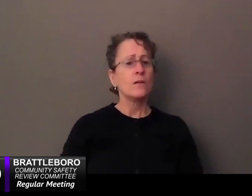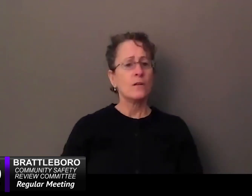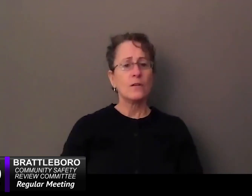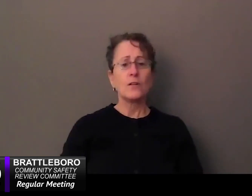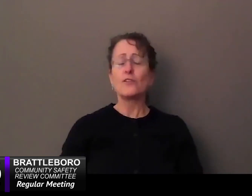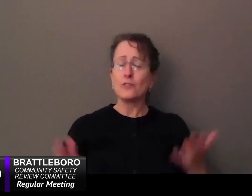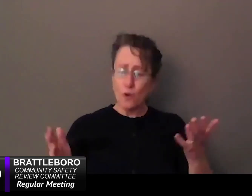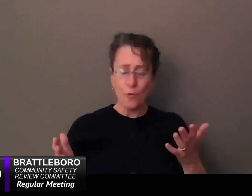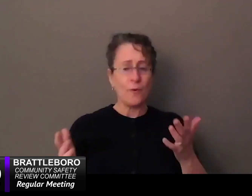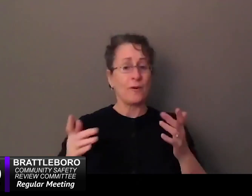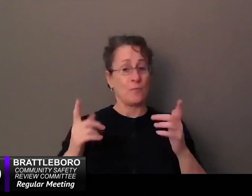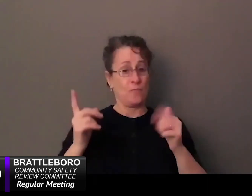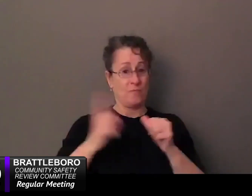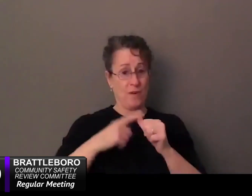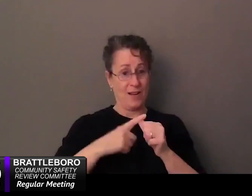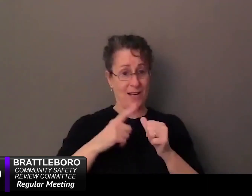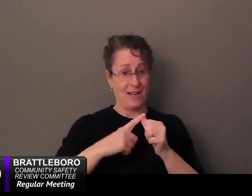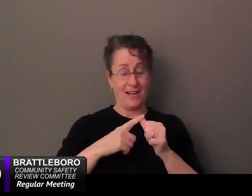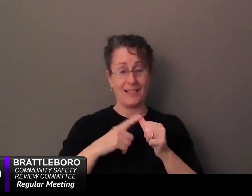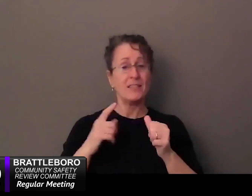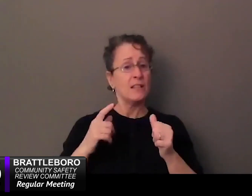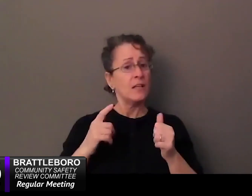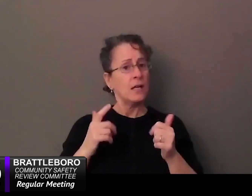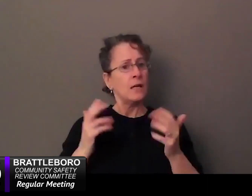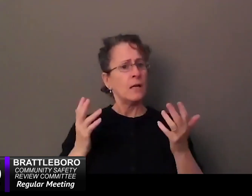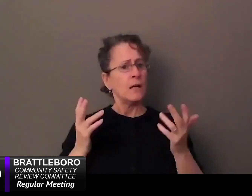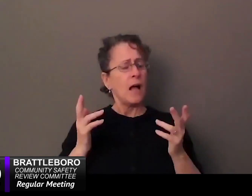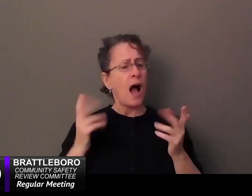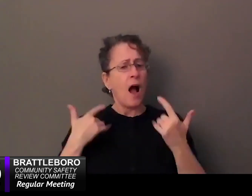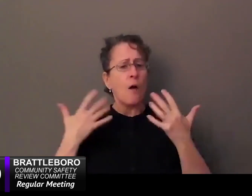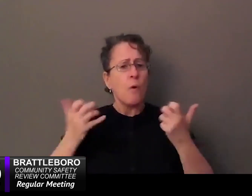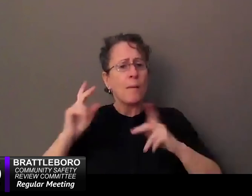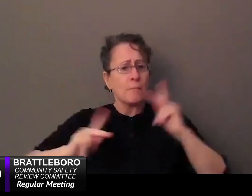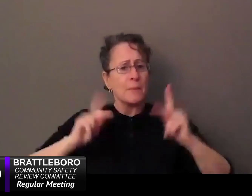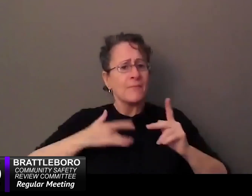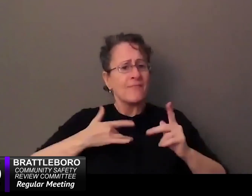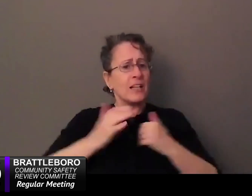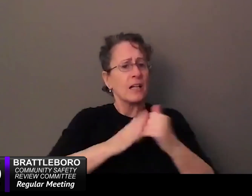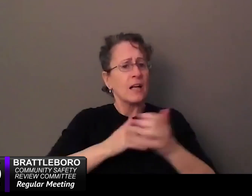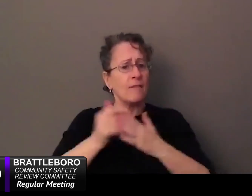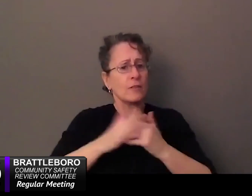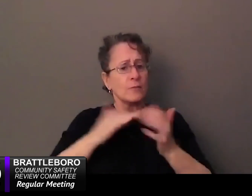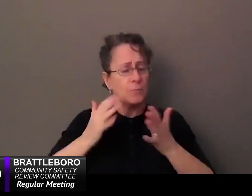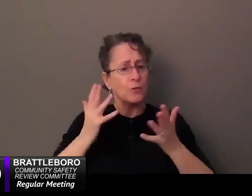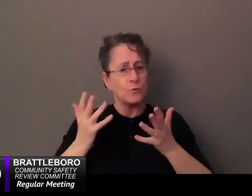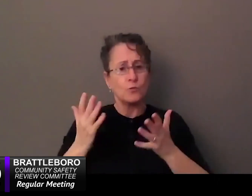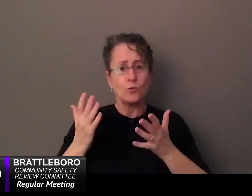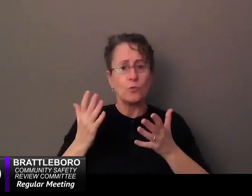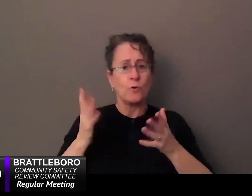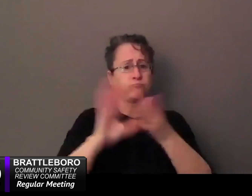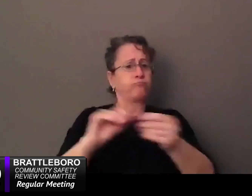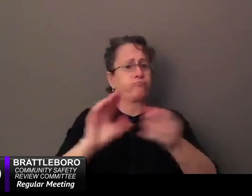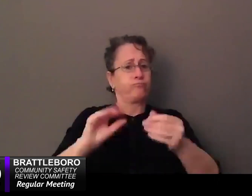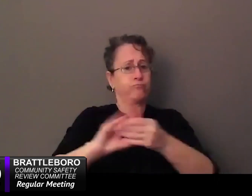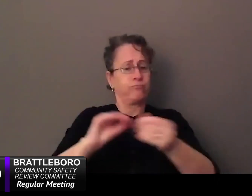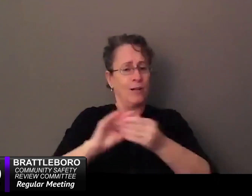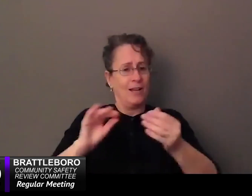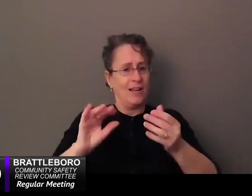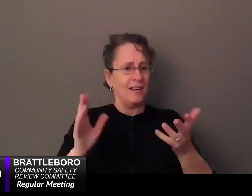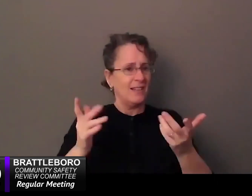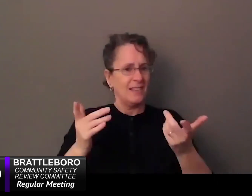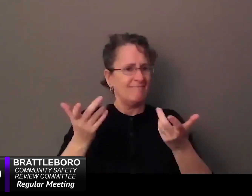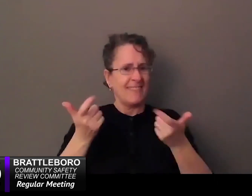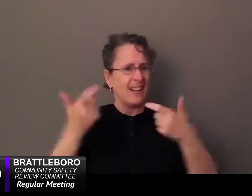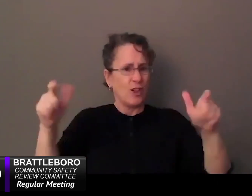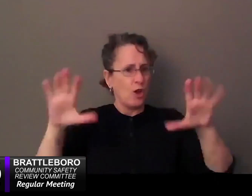of sharing. And we're going to capture this as one of our measures of success is what's the